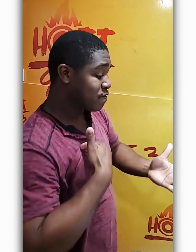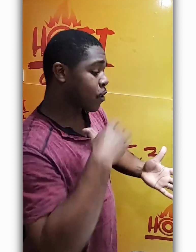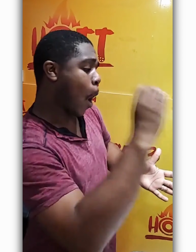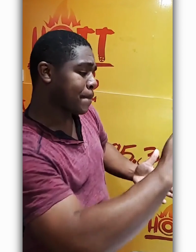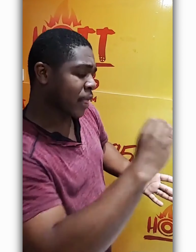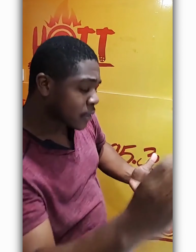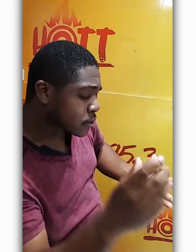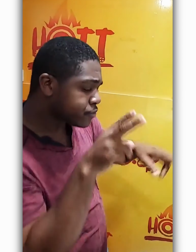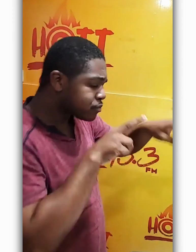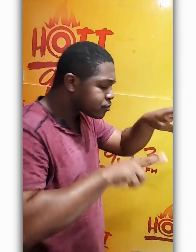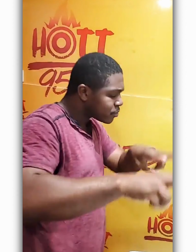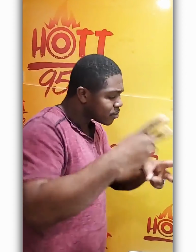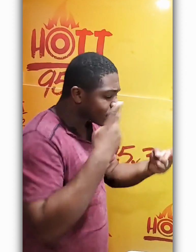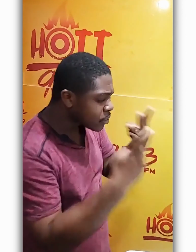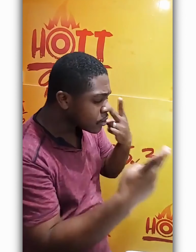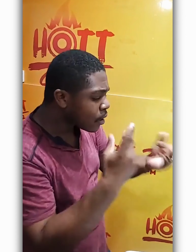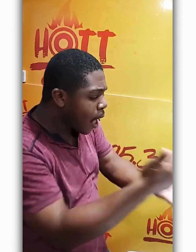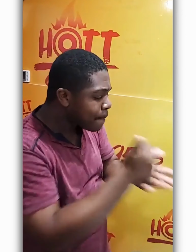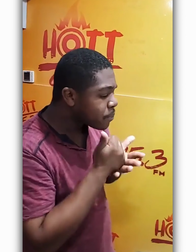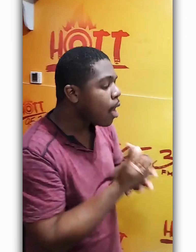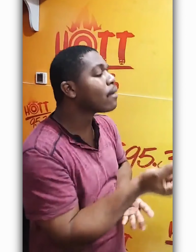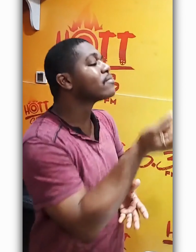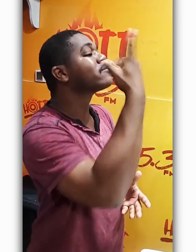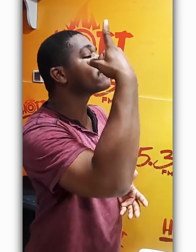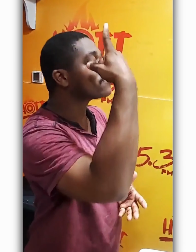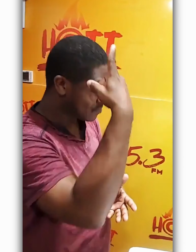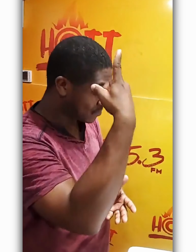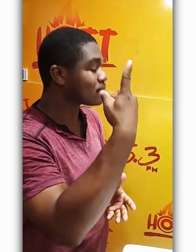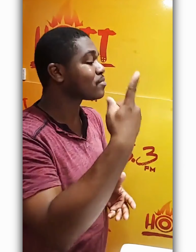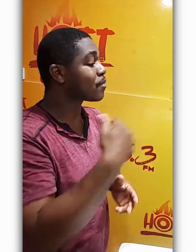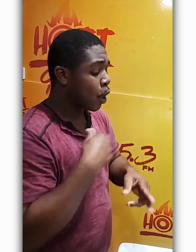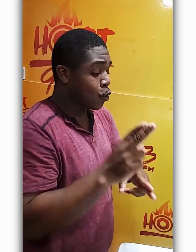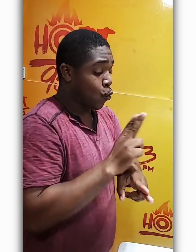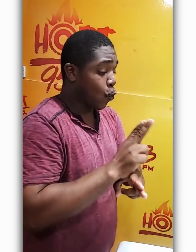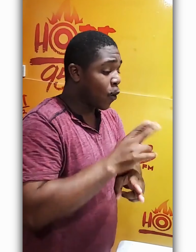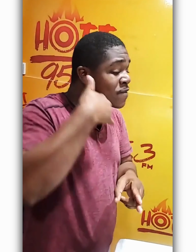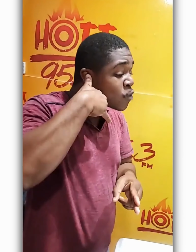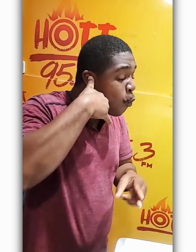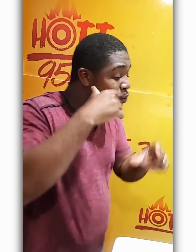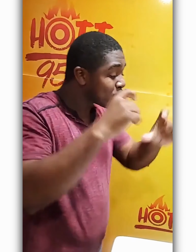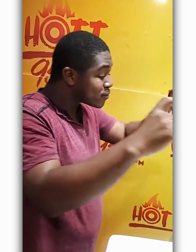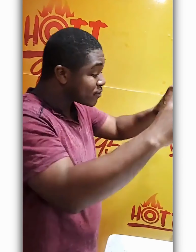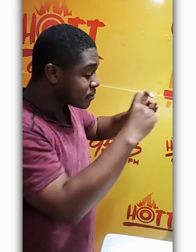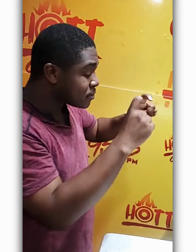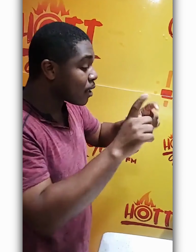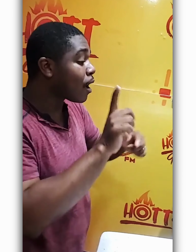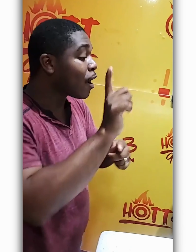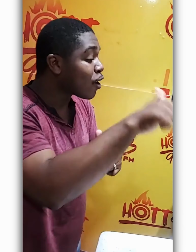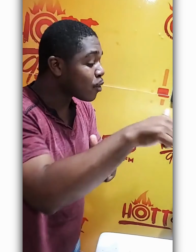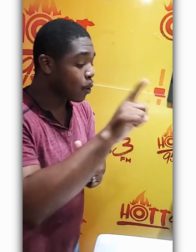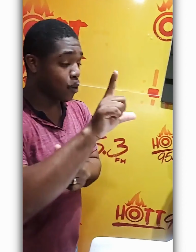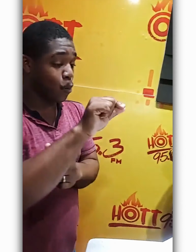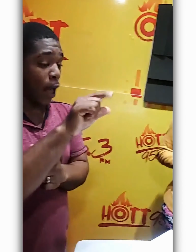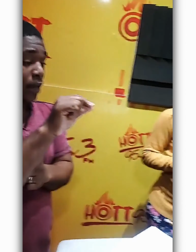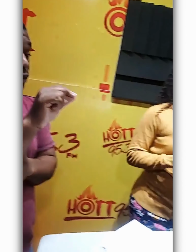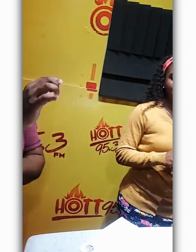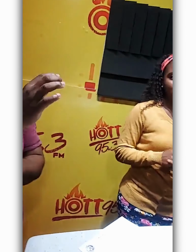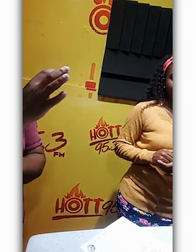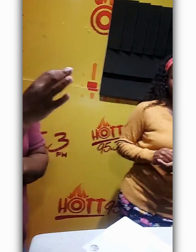to pay attention and learn what I could. I also used closed captions on the video to help me to understand. No. I started